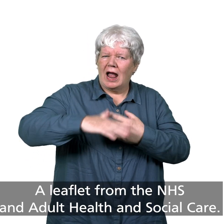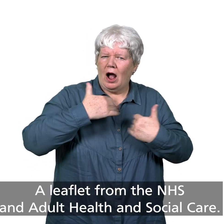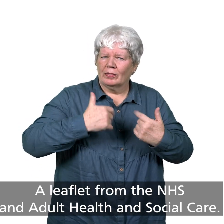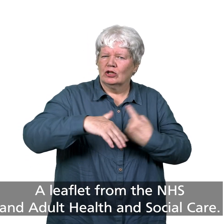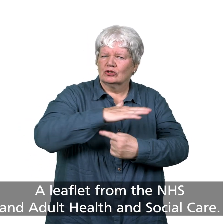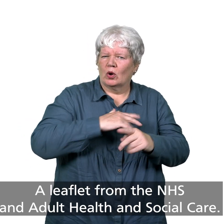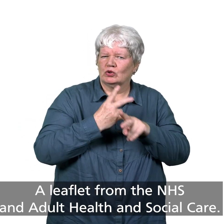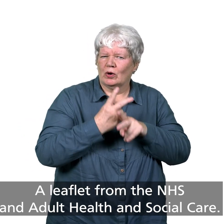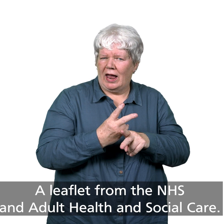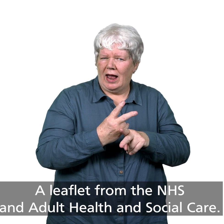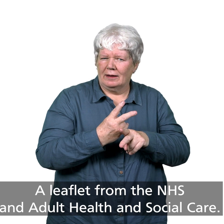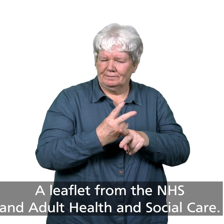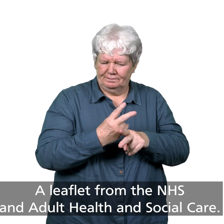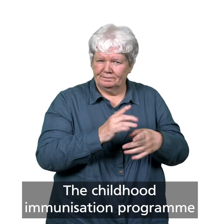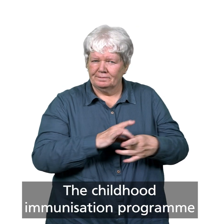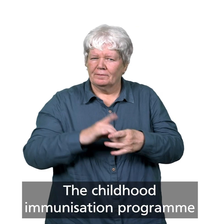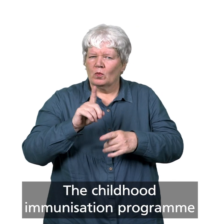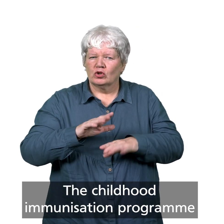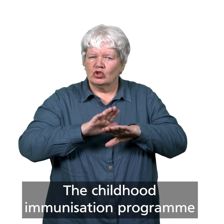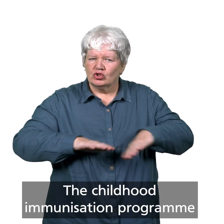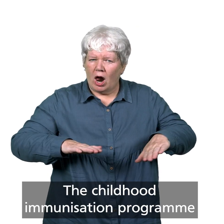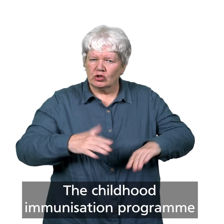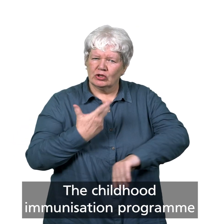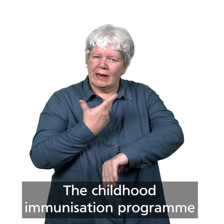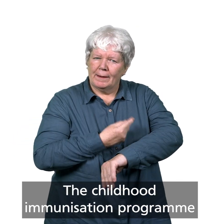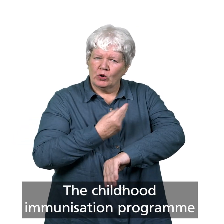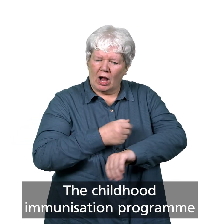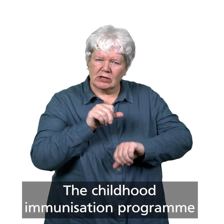Social Care. The Childhood Immunisation Programme.